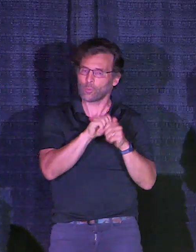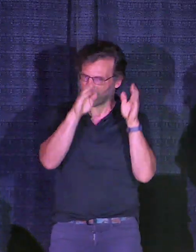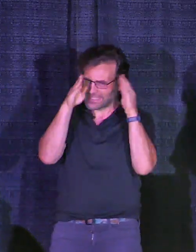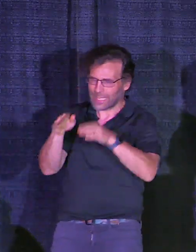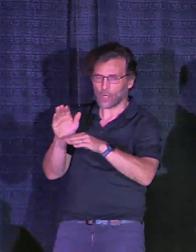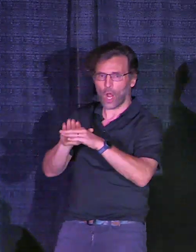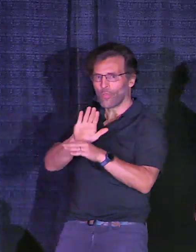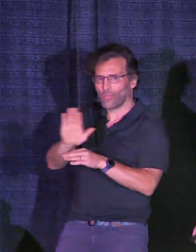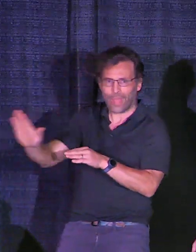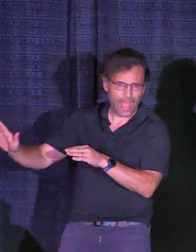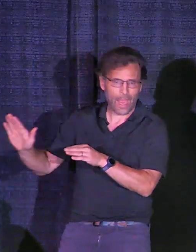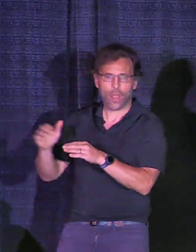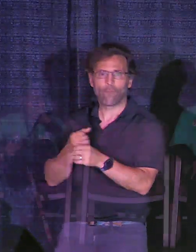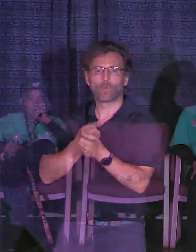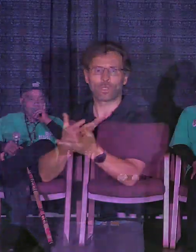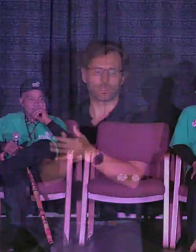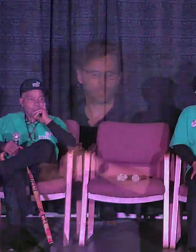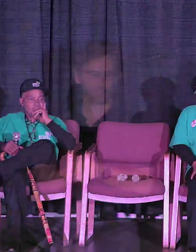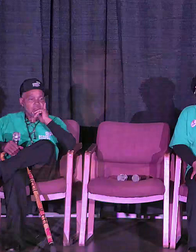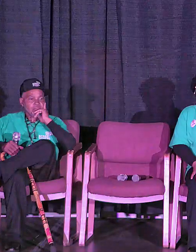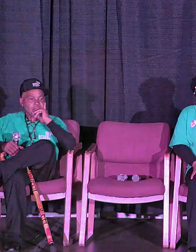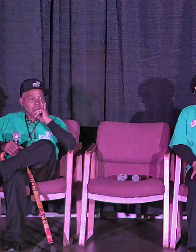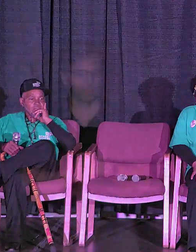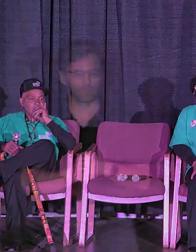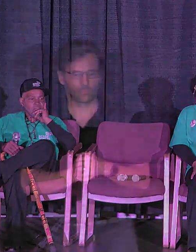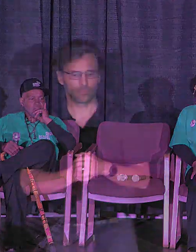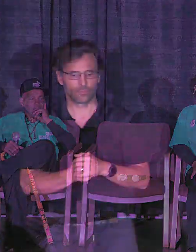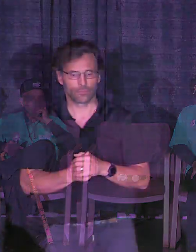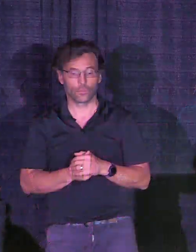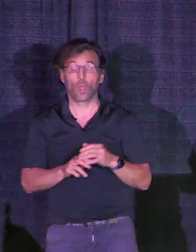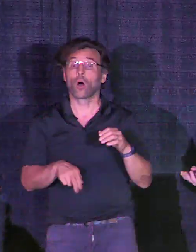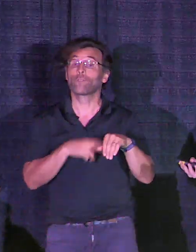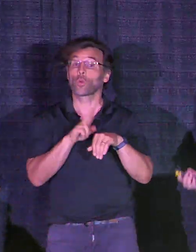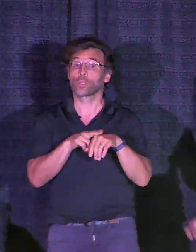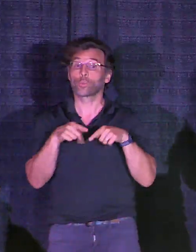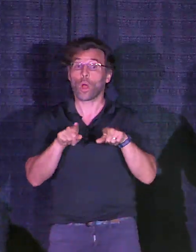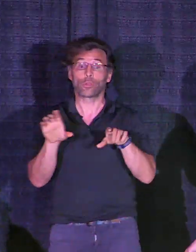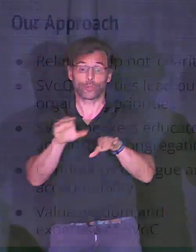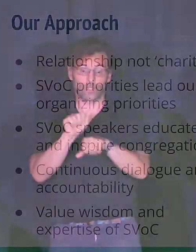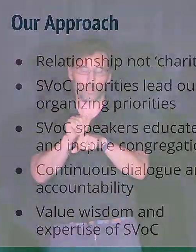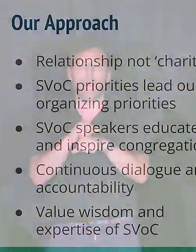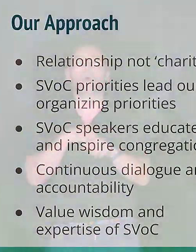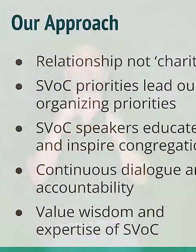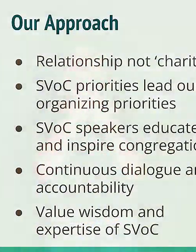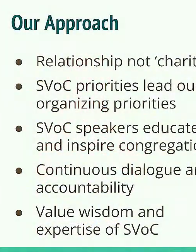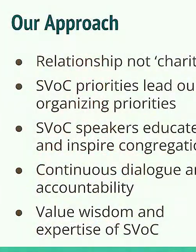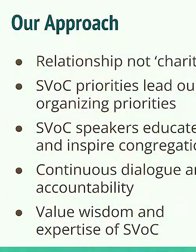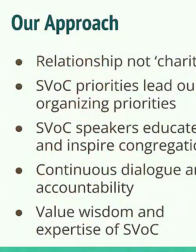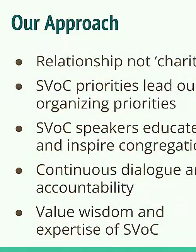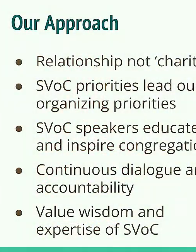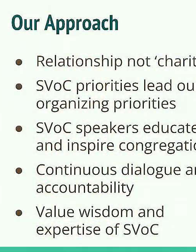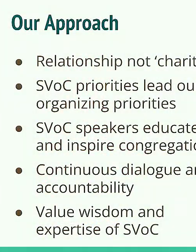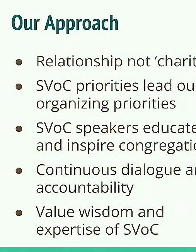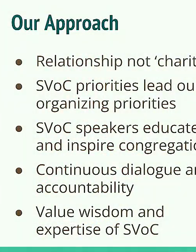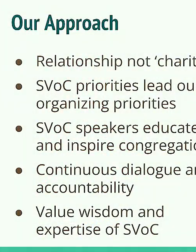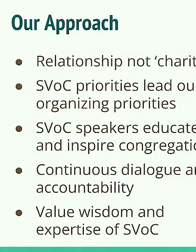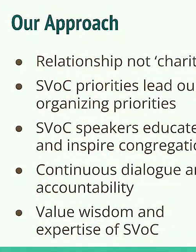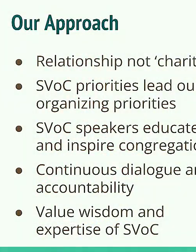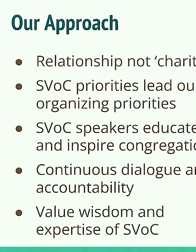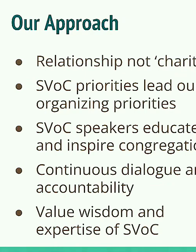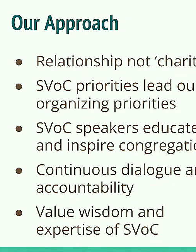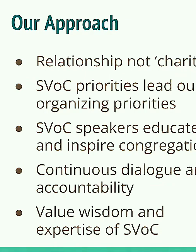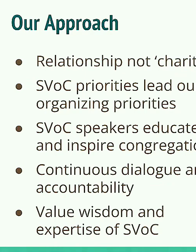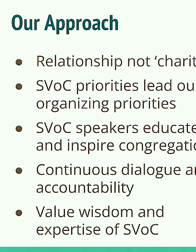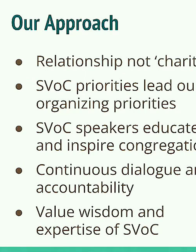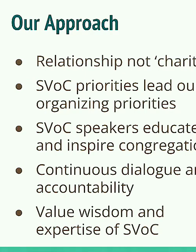voices. And of course, you know, as we do this work, I love this picture of us at the state capitol. Sometimes it looks